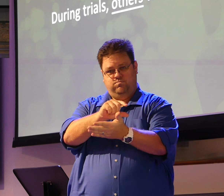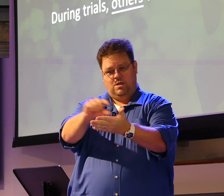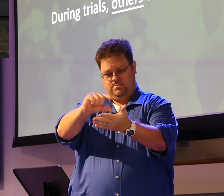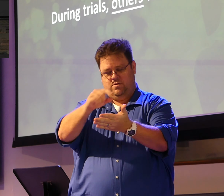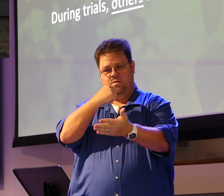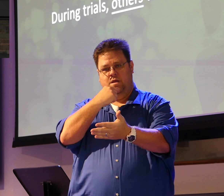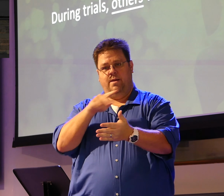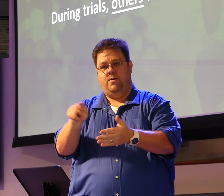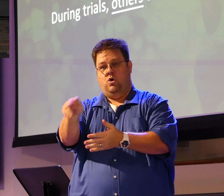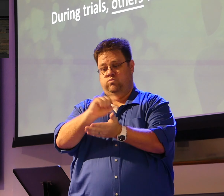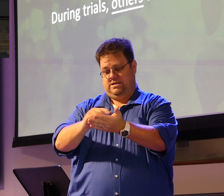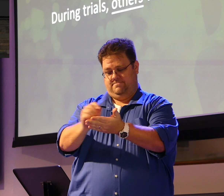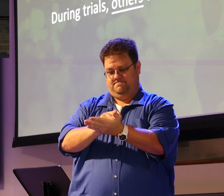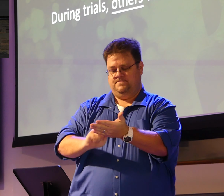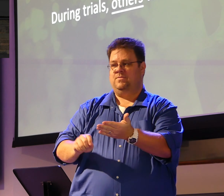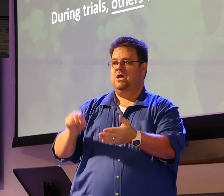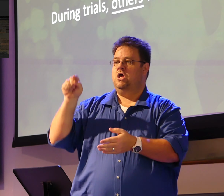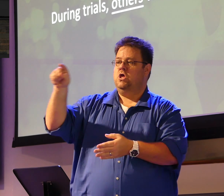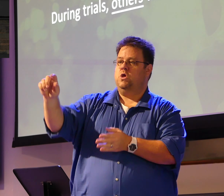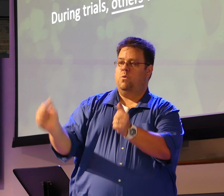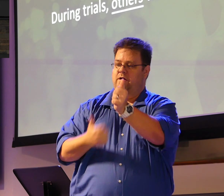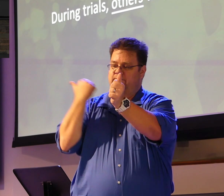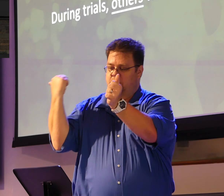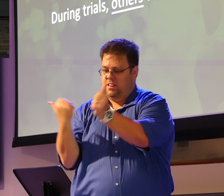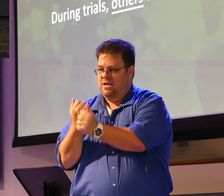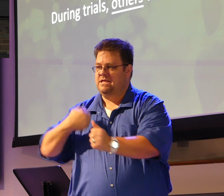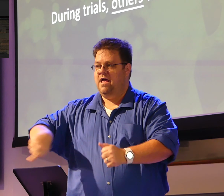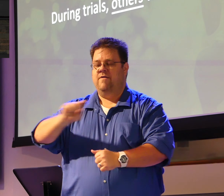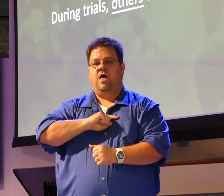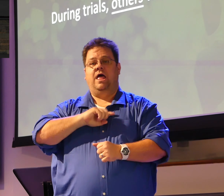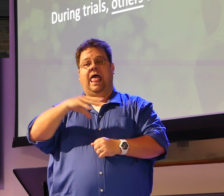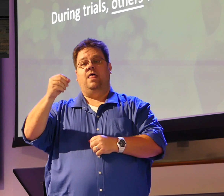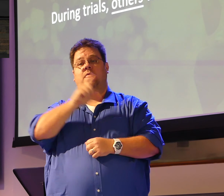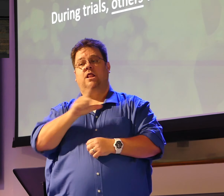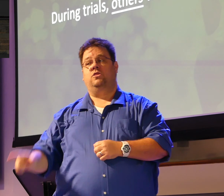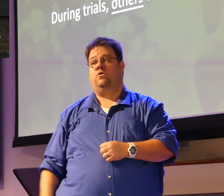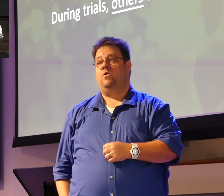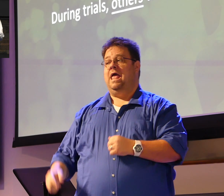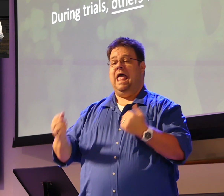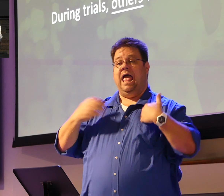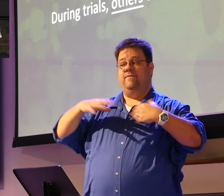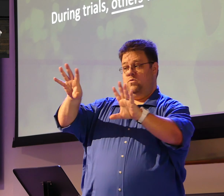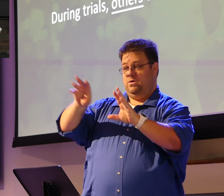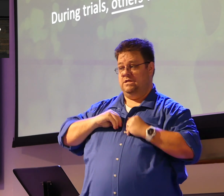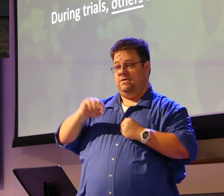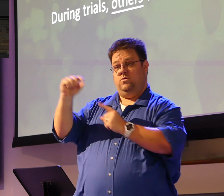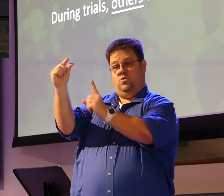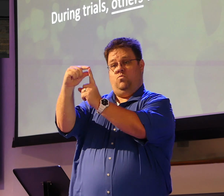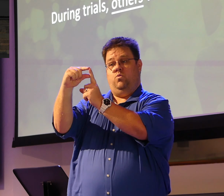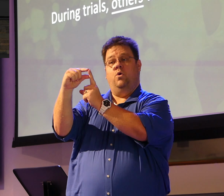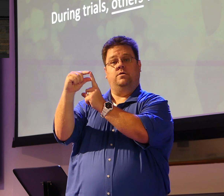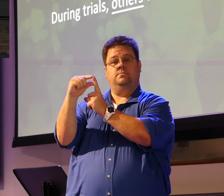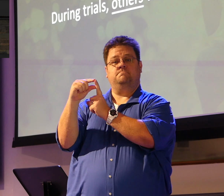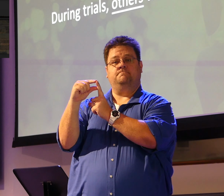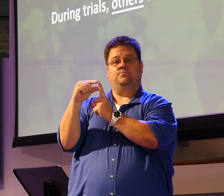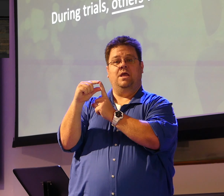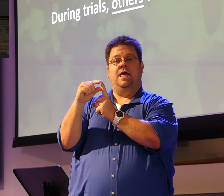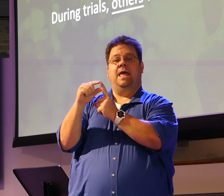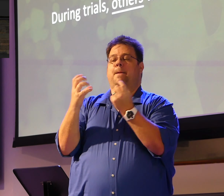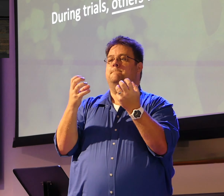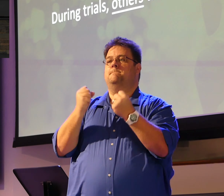in your handout paul writes to them he says you became followers of us and of the lord having received the